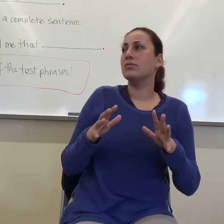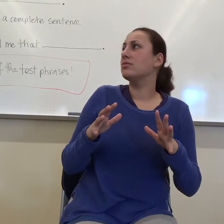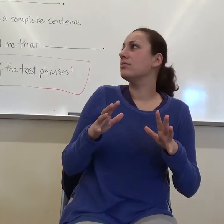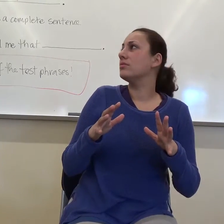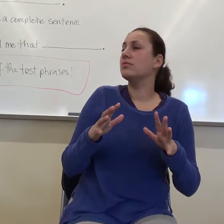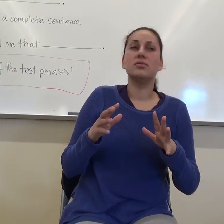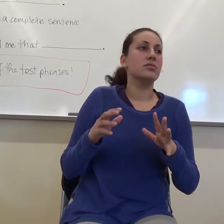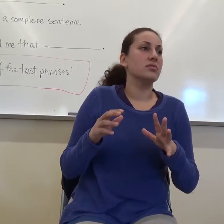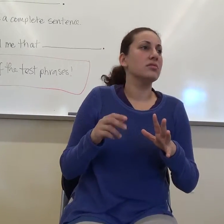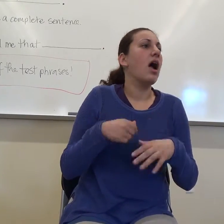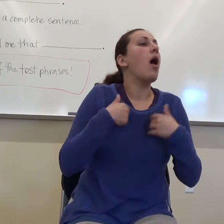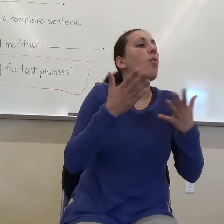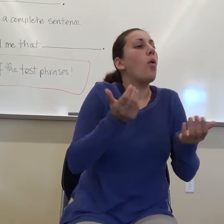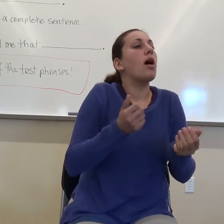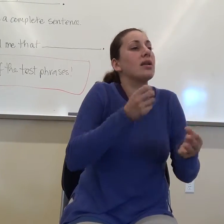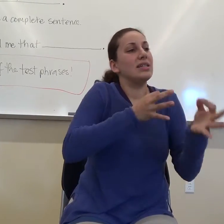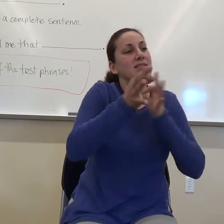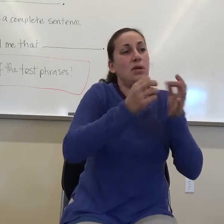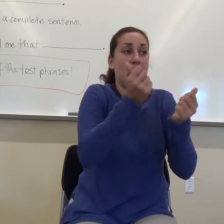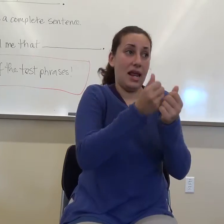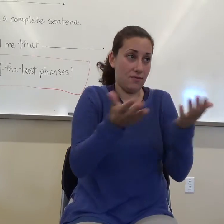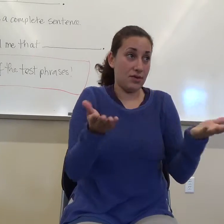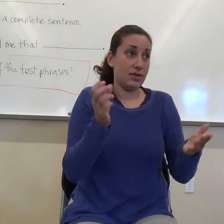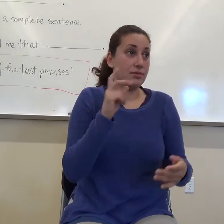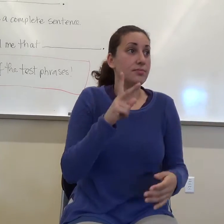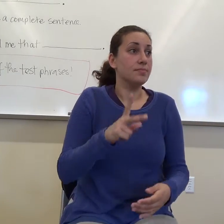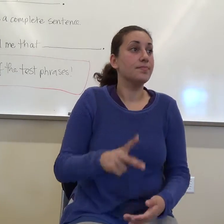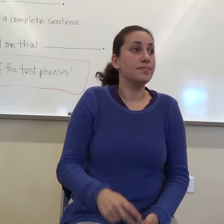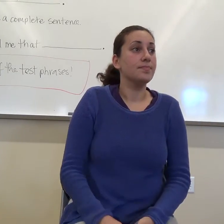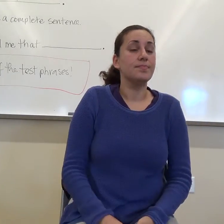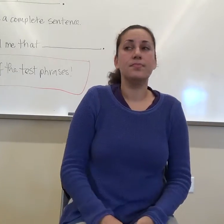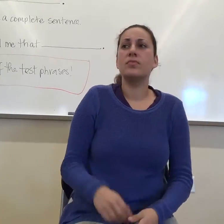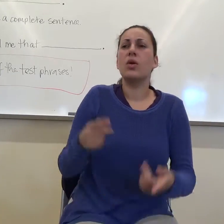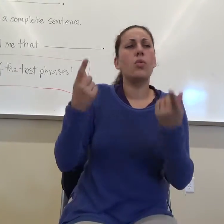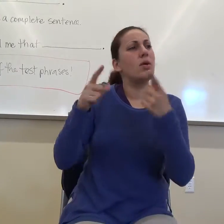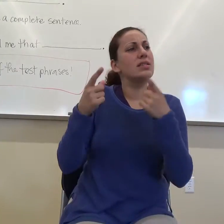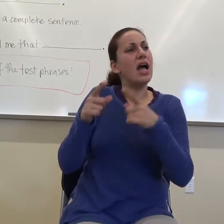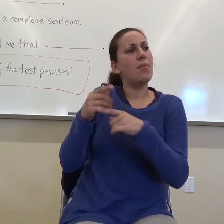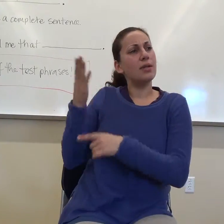this other stuff with you. What's going on here?